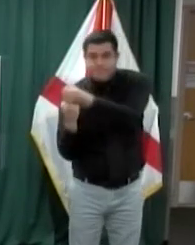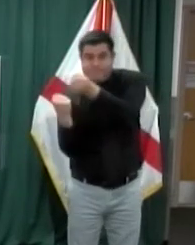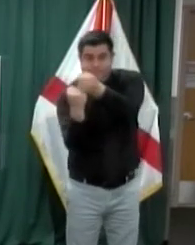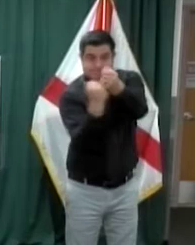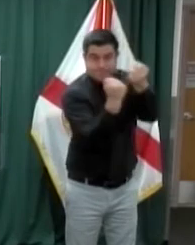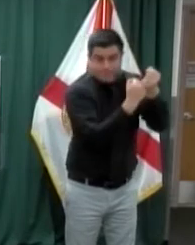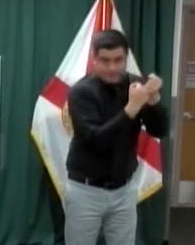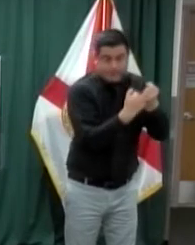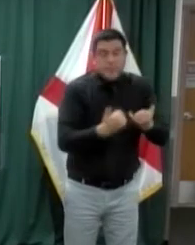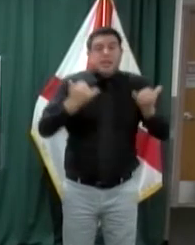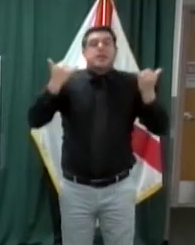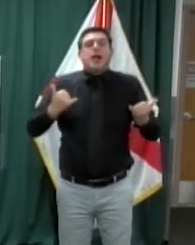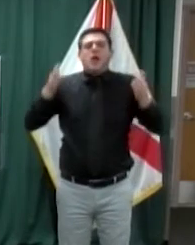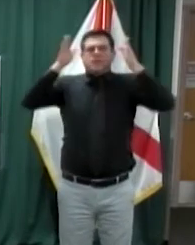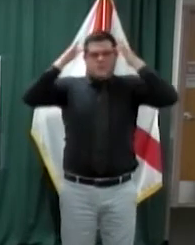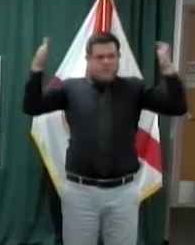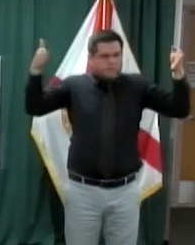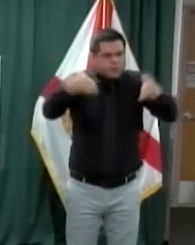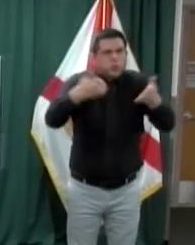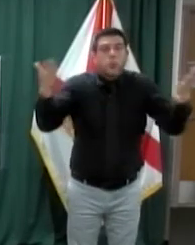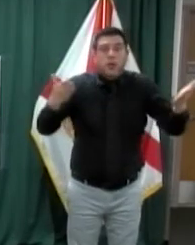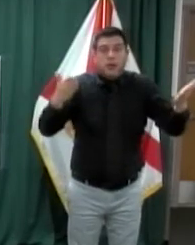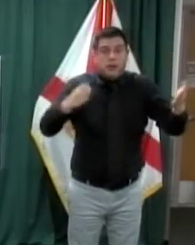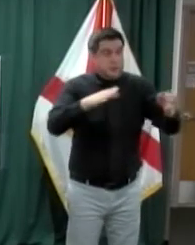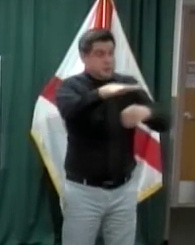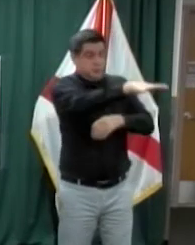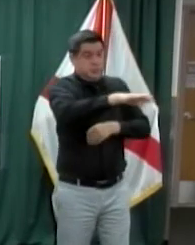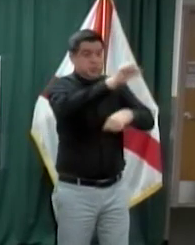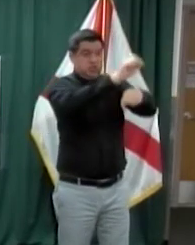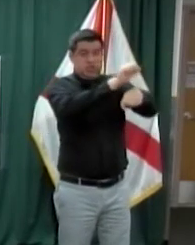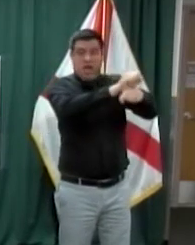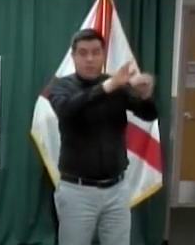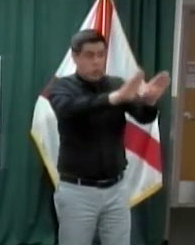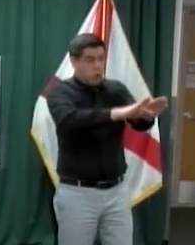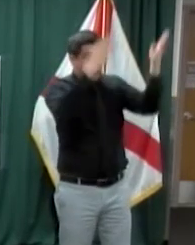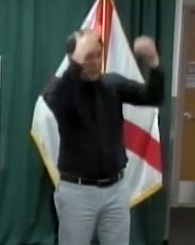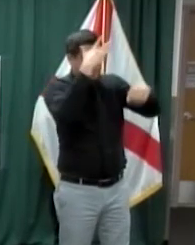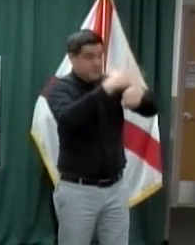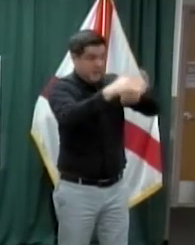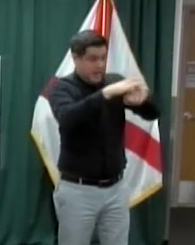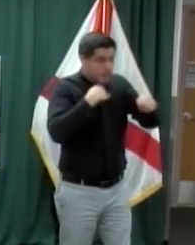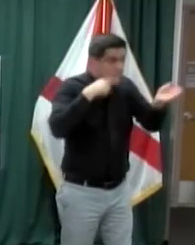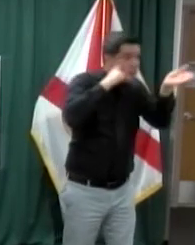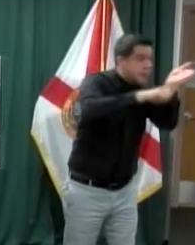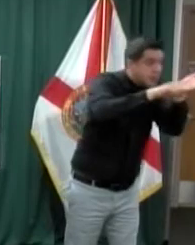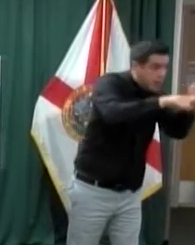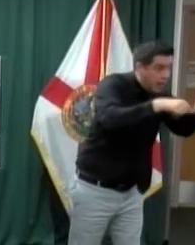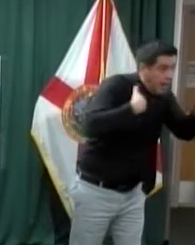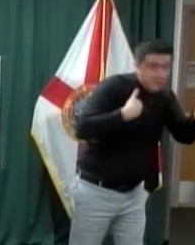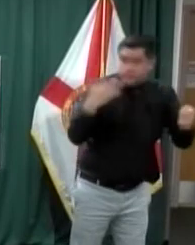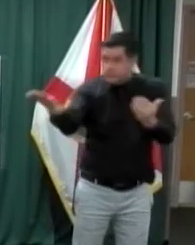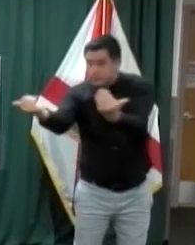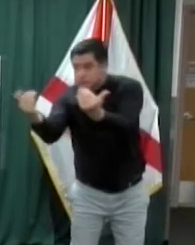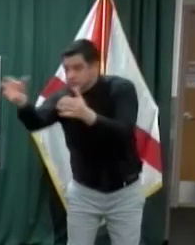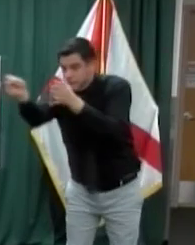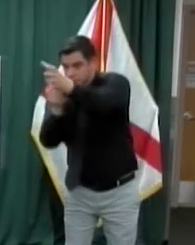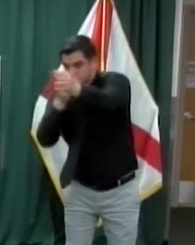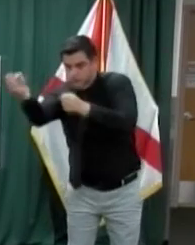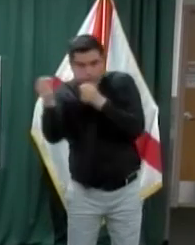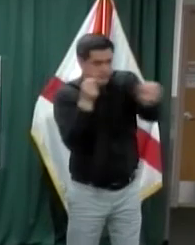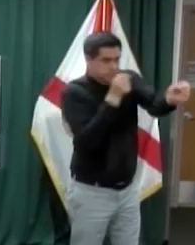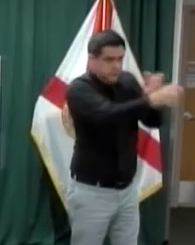open positions, and IT, manufacturing, construction, customer service are at the top of the list right